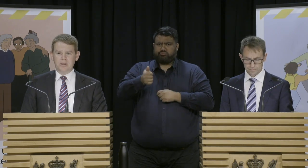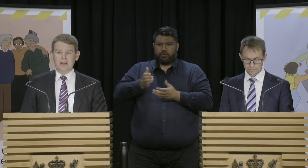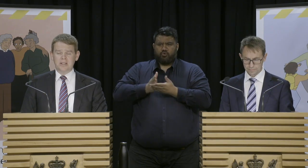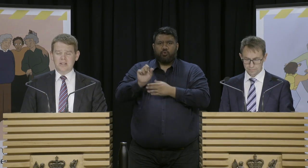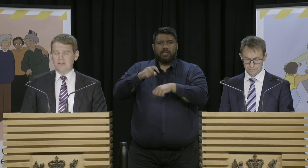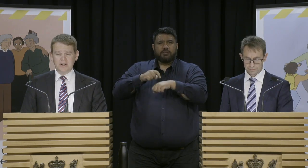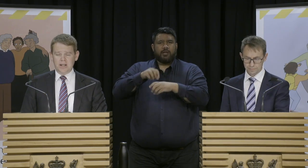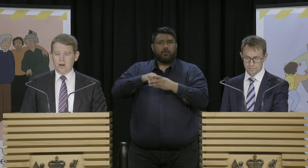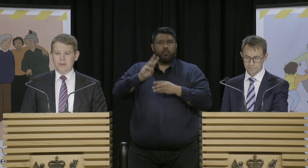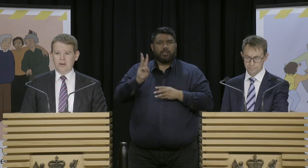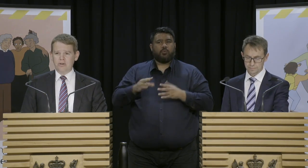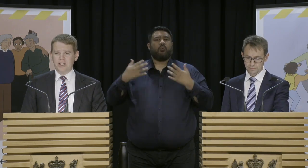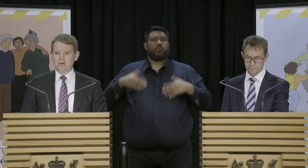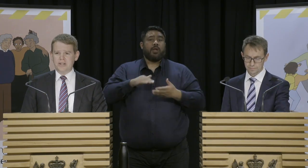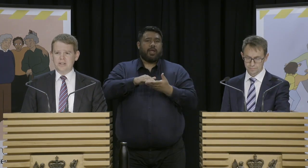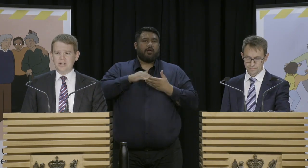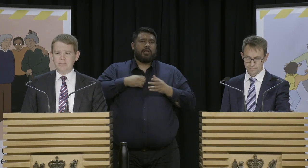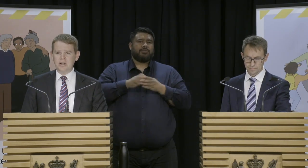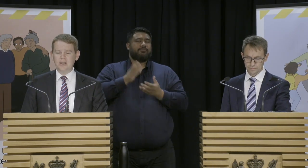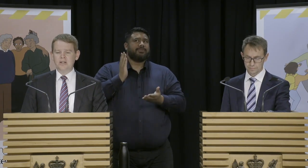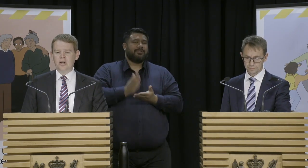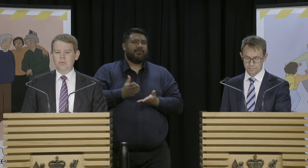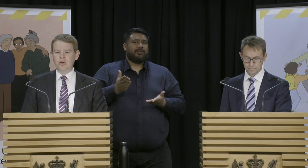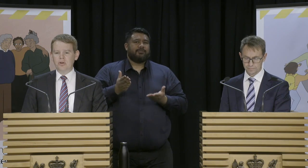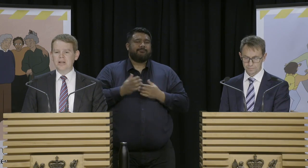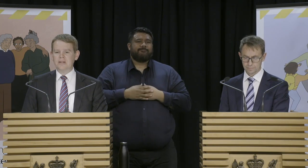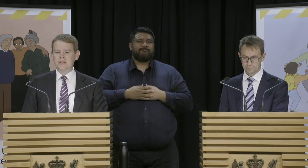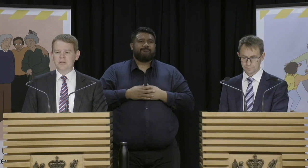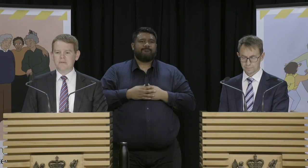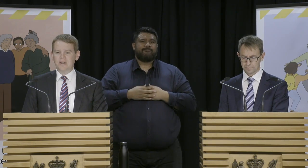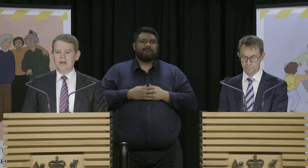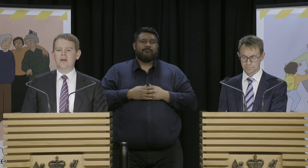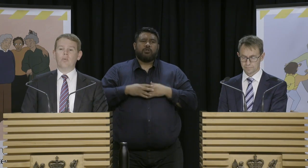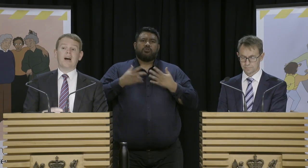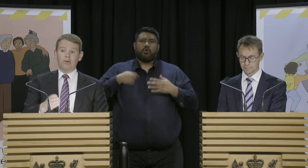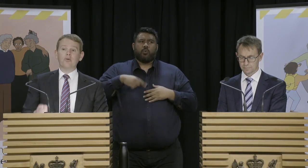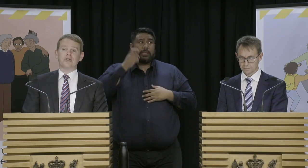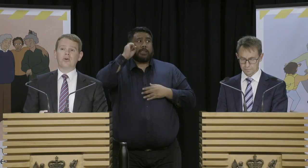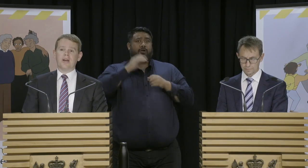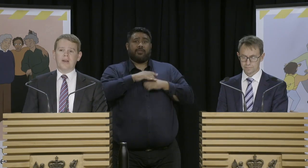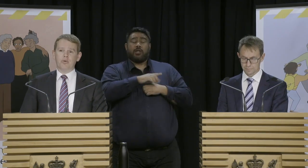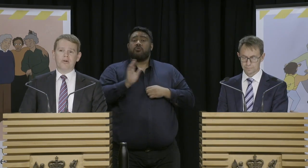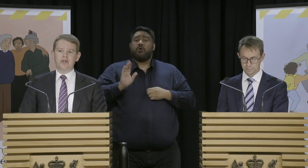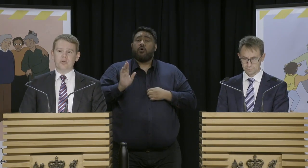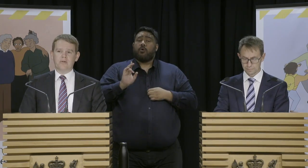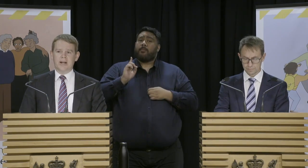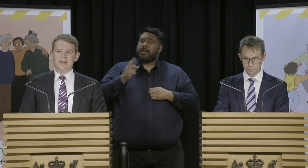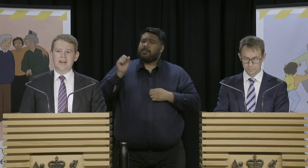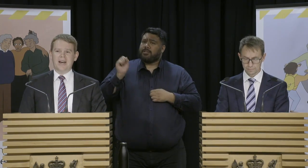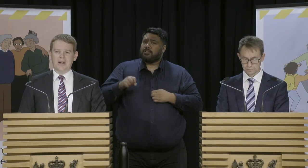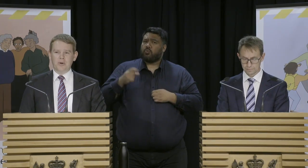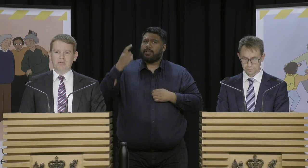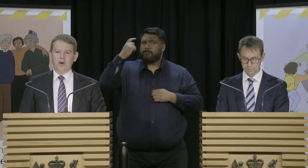they've been, and that definitely helped our contact tracing teams. So not looking at anything specific there, we are of course looking at that broader issue